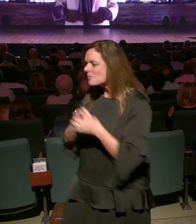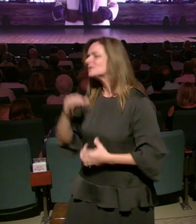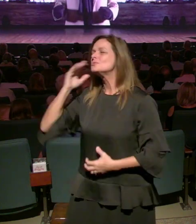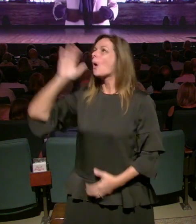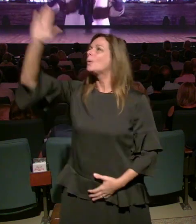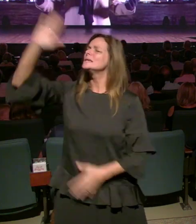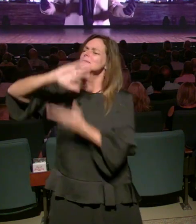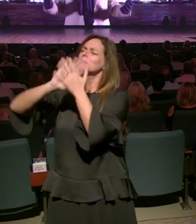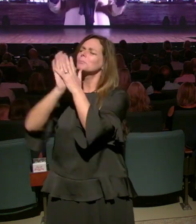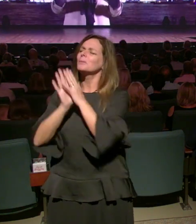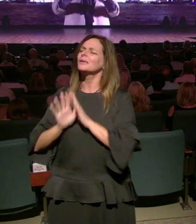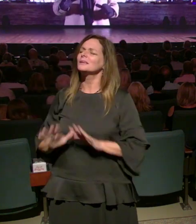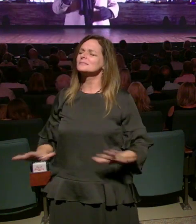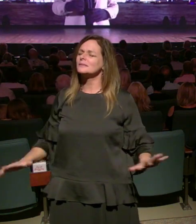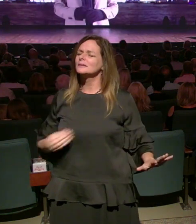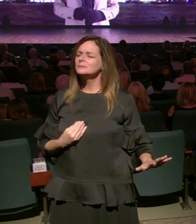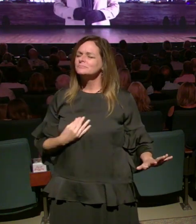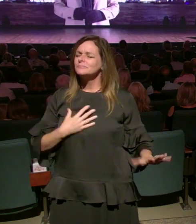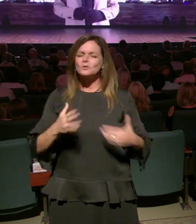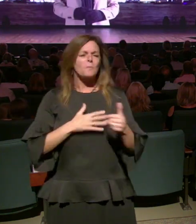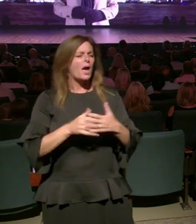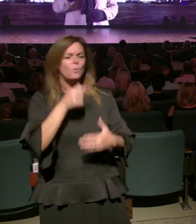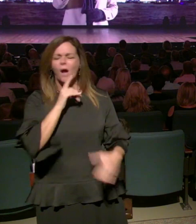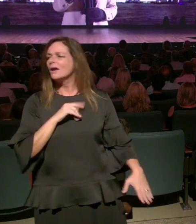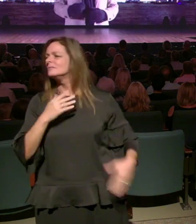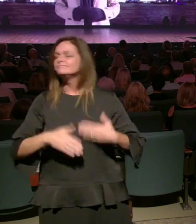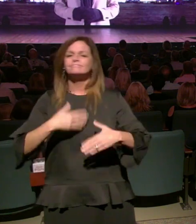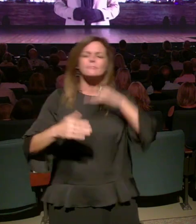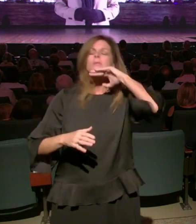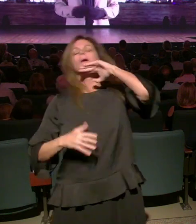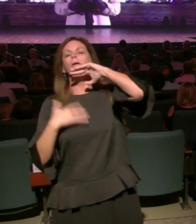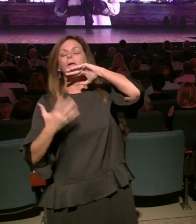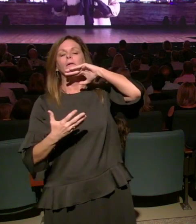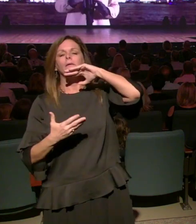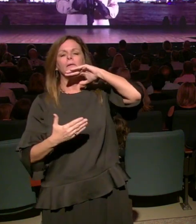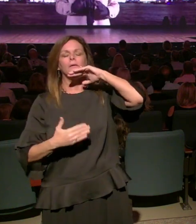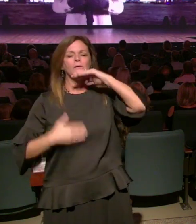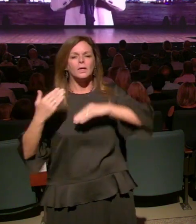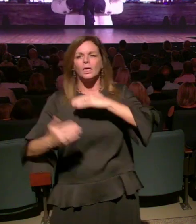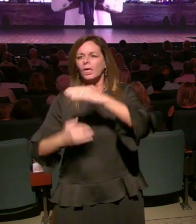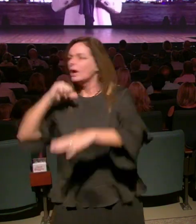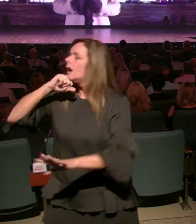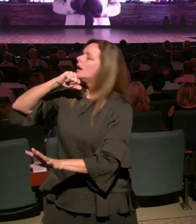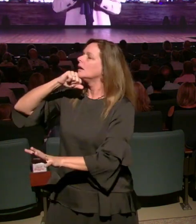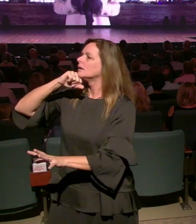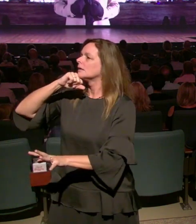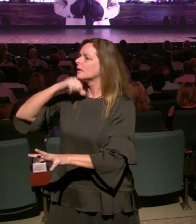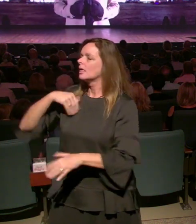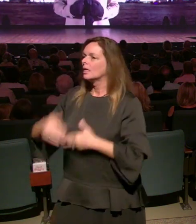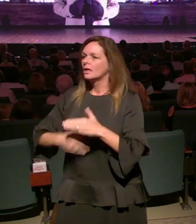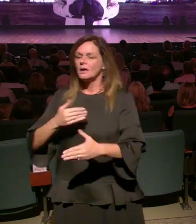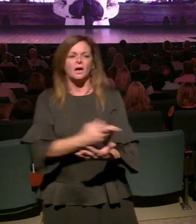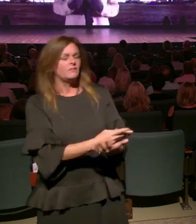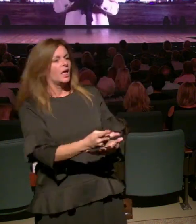peace, that no matter what you face in life, he is there for you. You can begin to know true joy, that whatever life throws at you, there is a joy on the